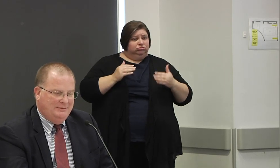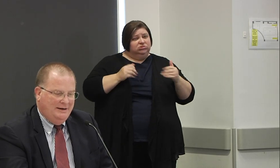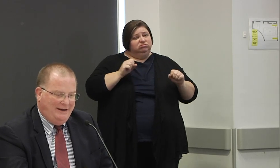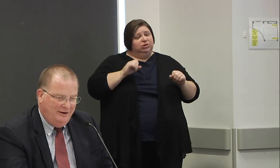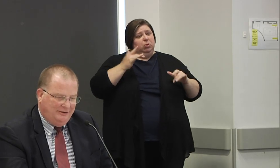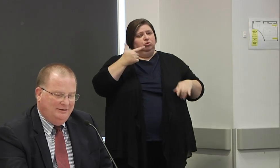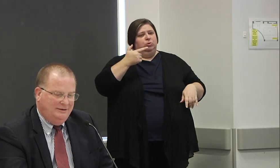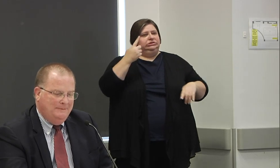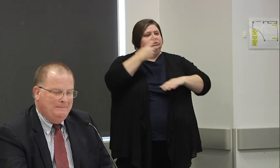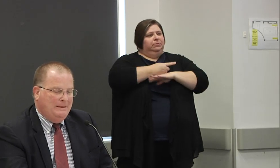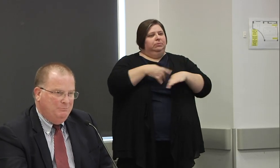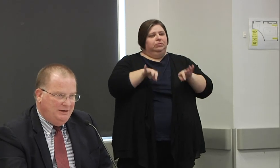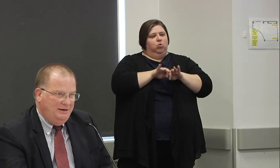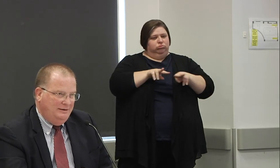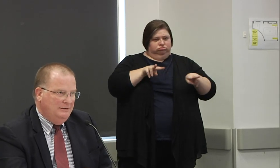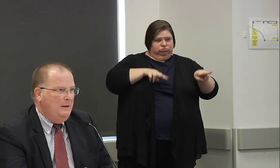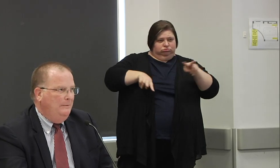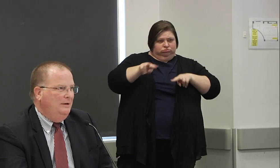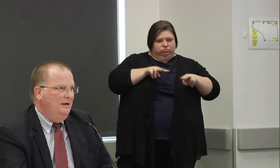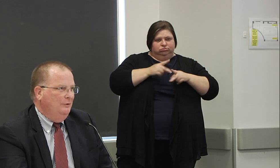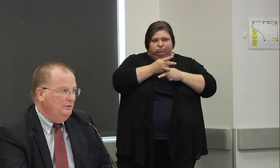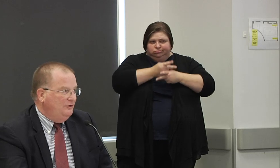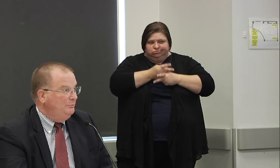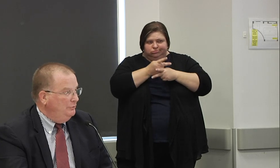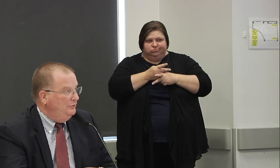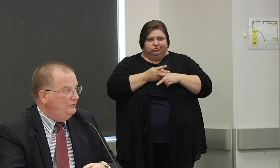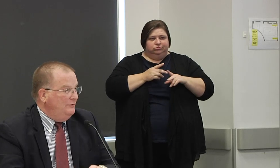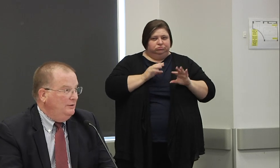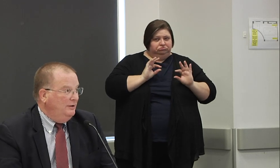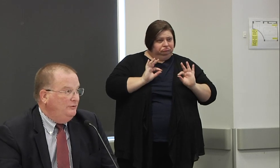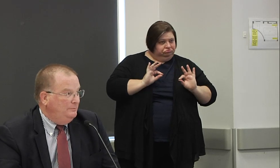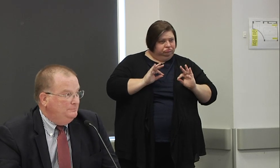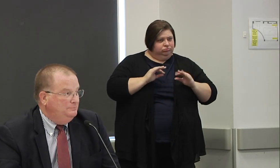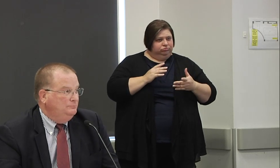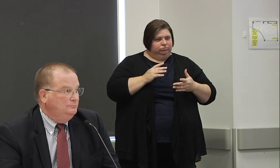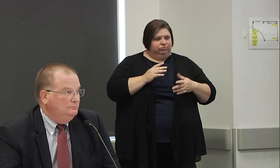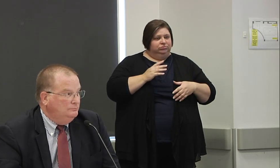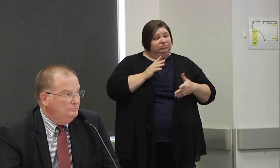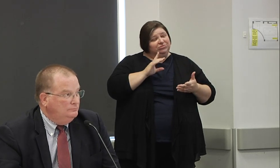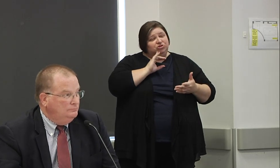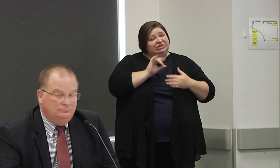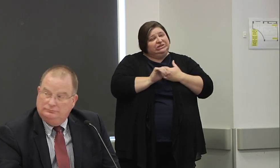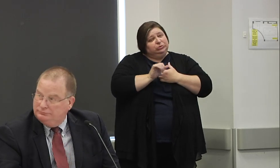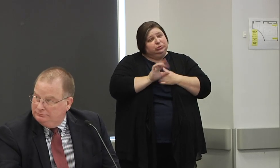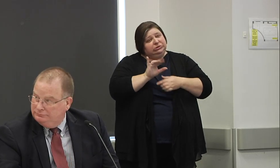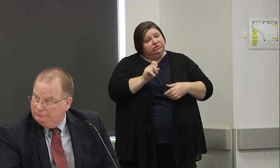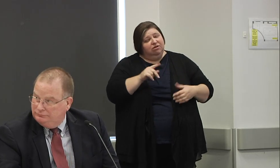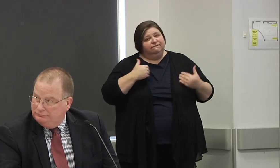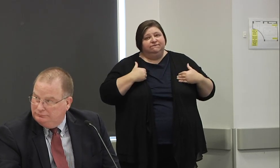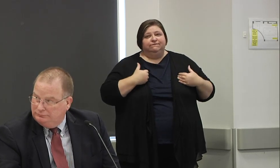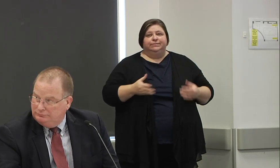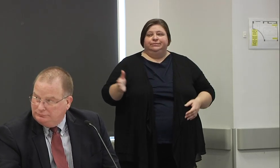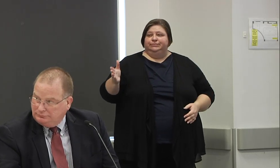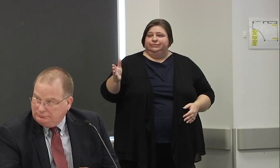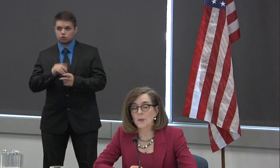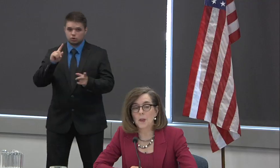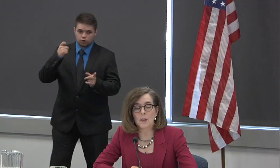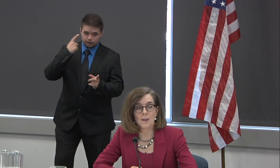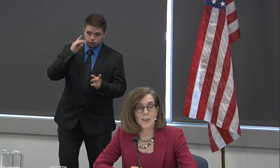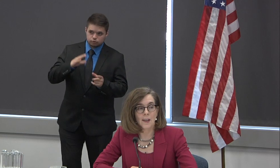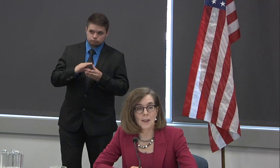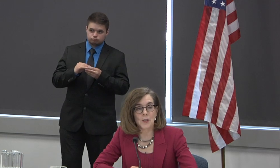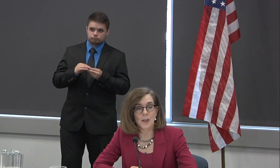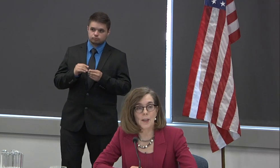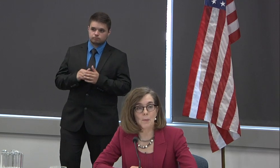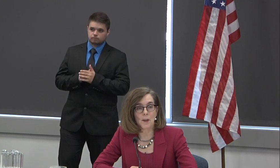a calculated, mitigated risk, but a risk nevertheless. And Brad, I'll just add, I think the